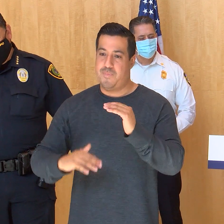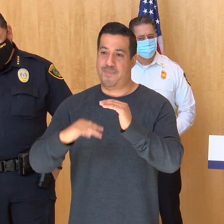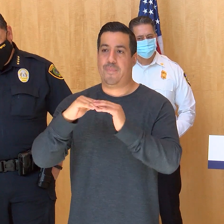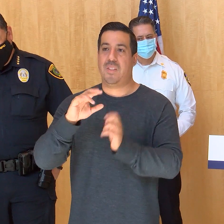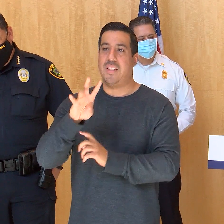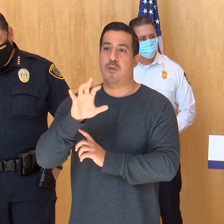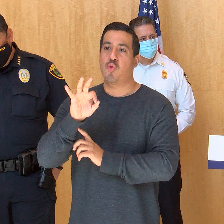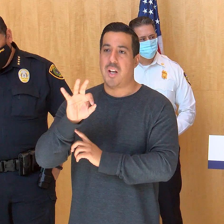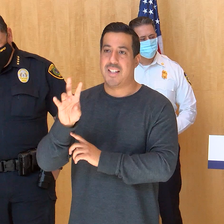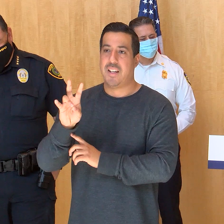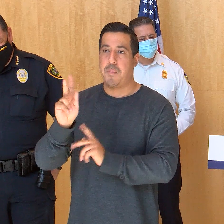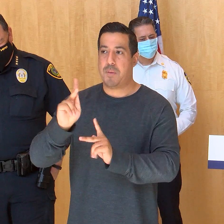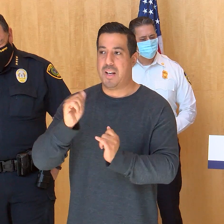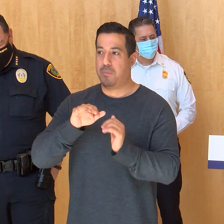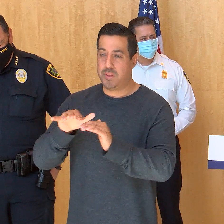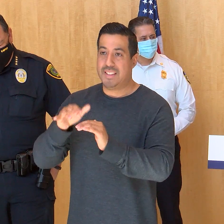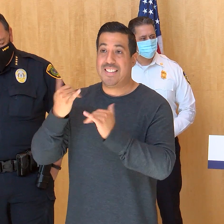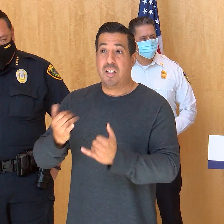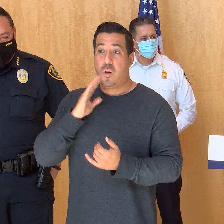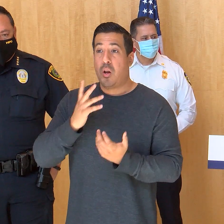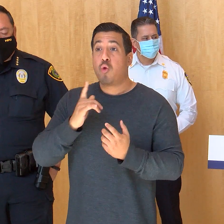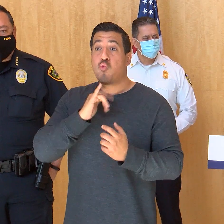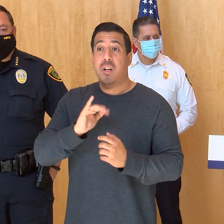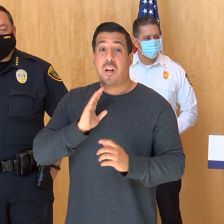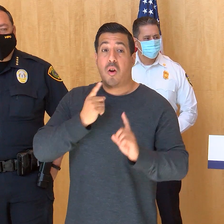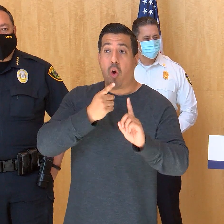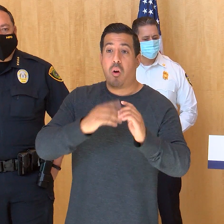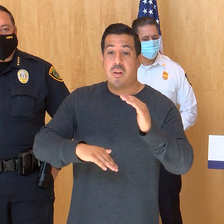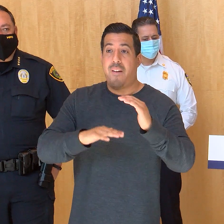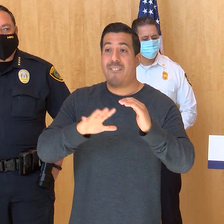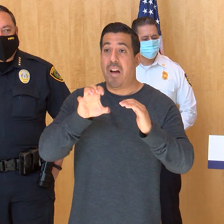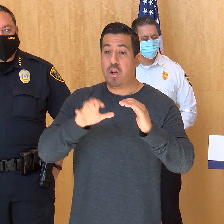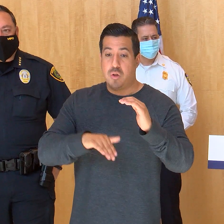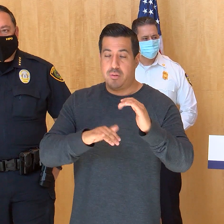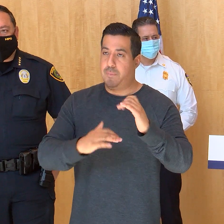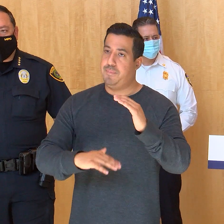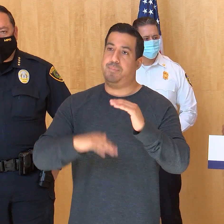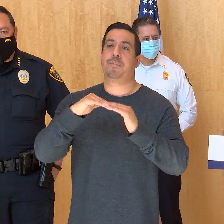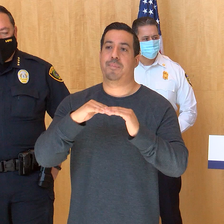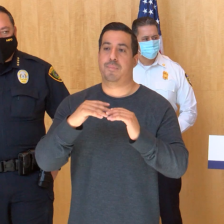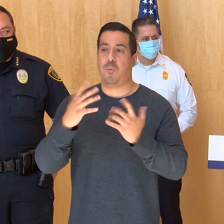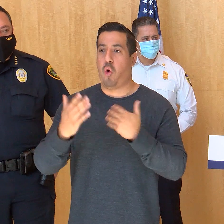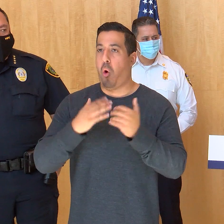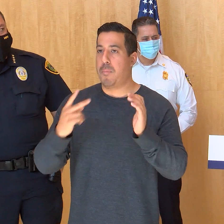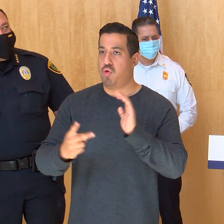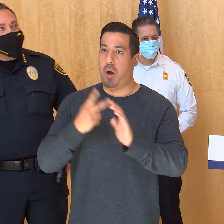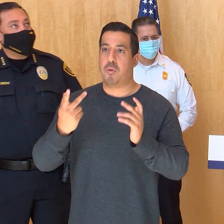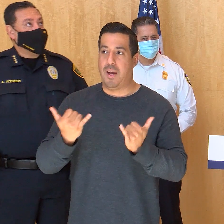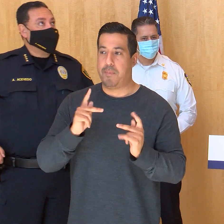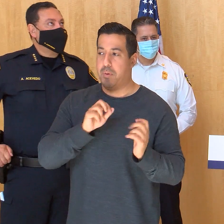people at Georgia Brown. Initially, we were going up to 500, so we've almost doubled the